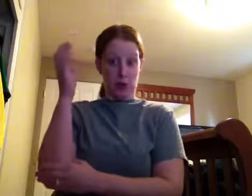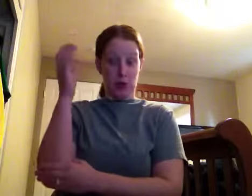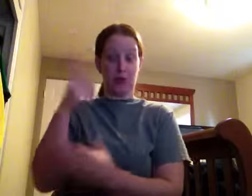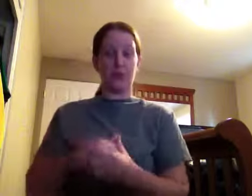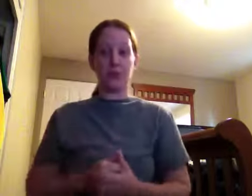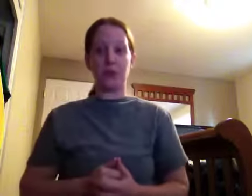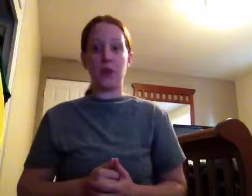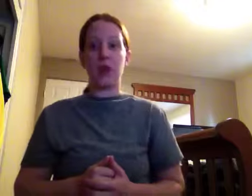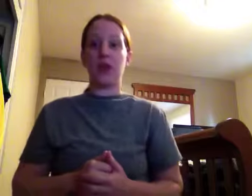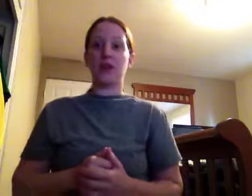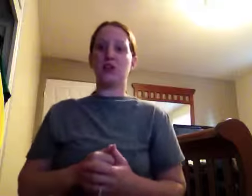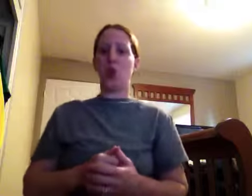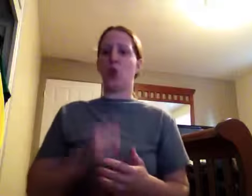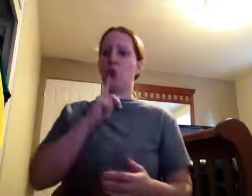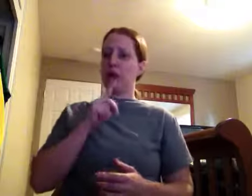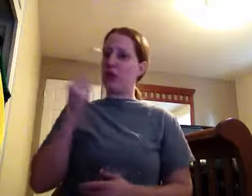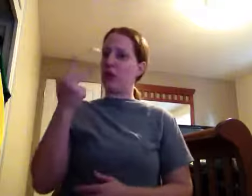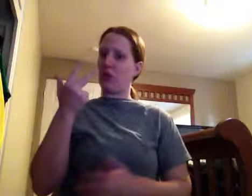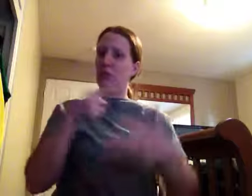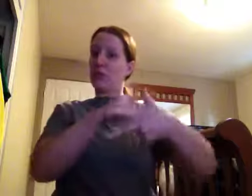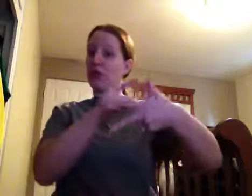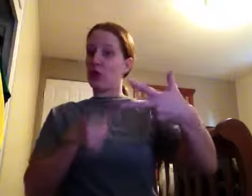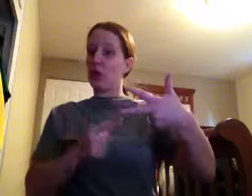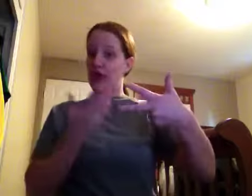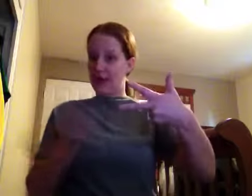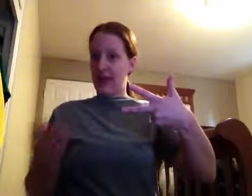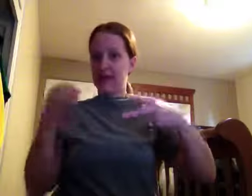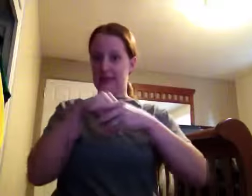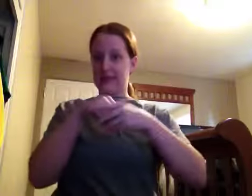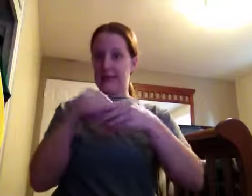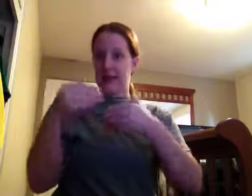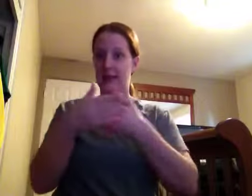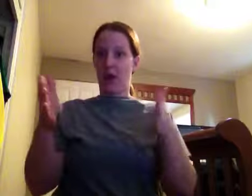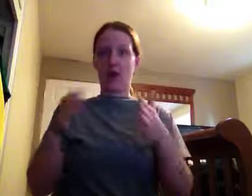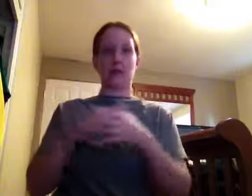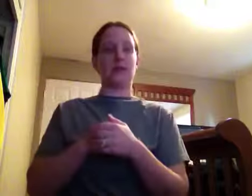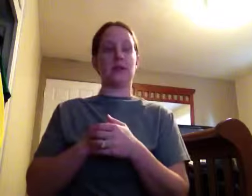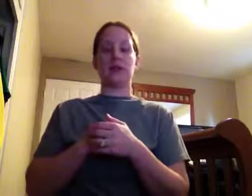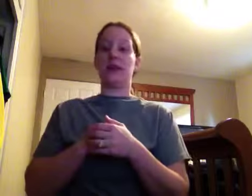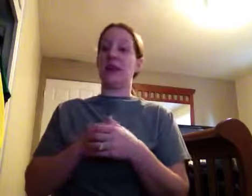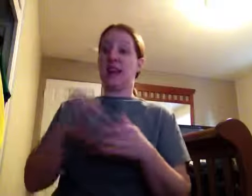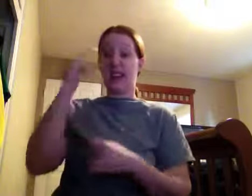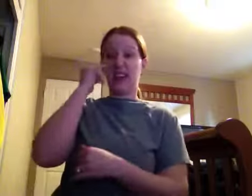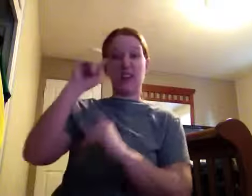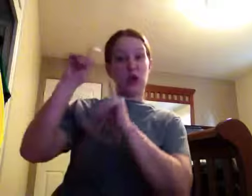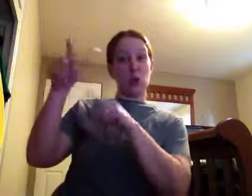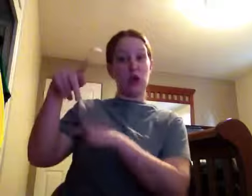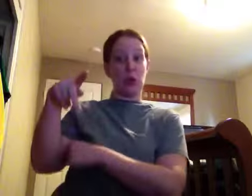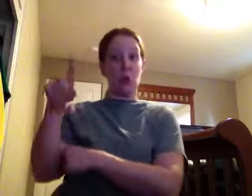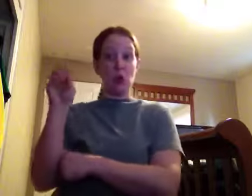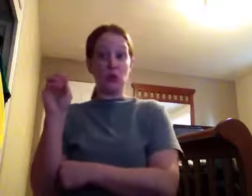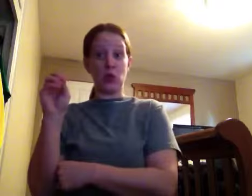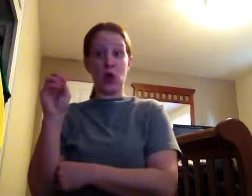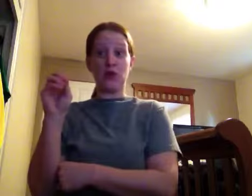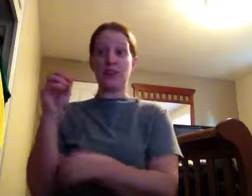be charged by 1, 2, 3 different items. In other words, this mitten right here is not